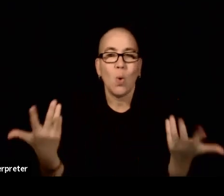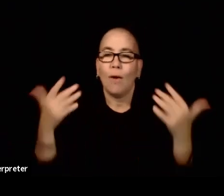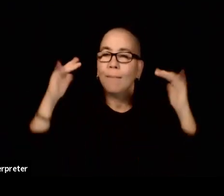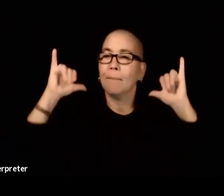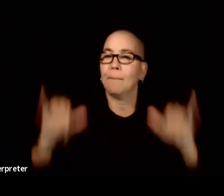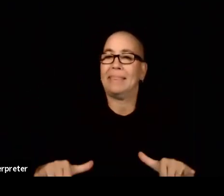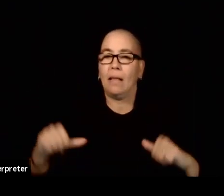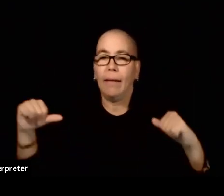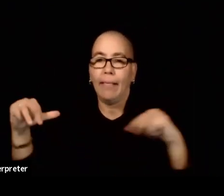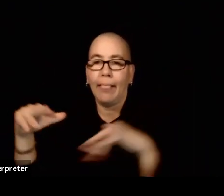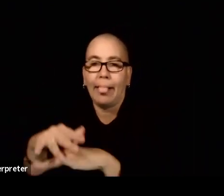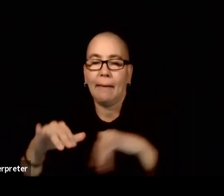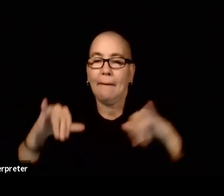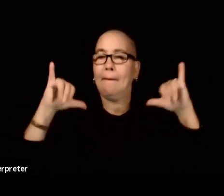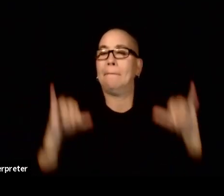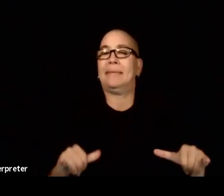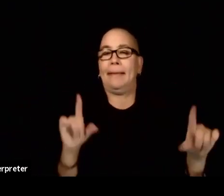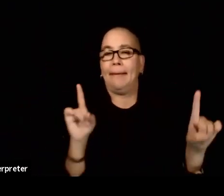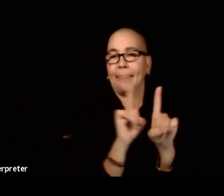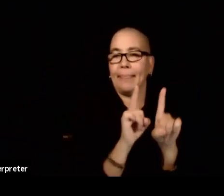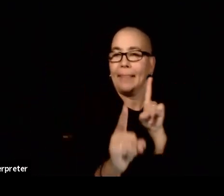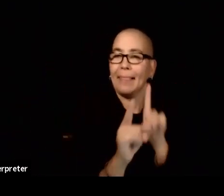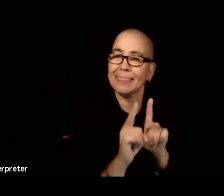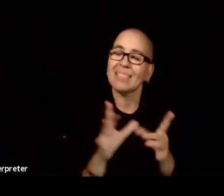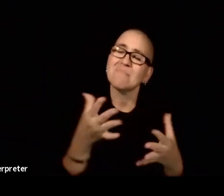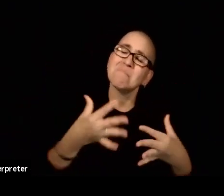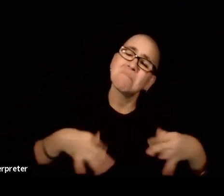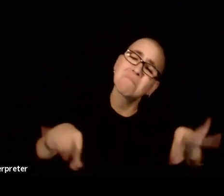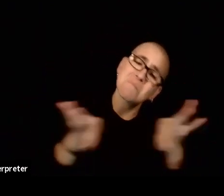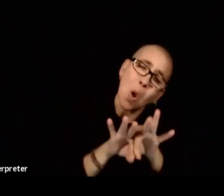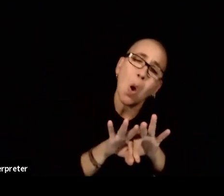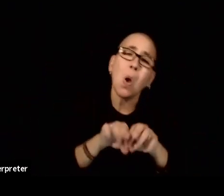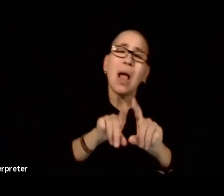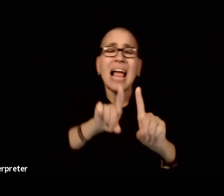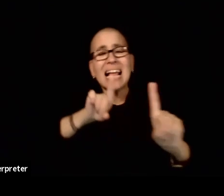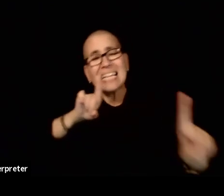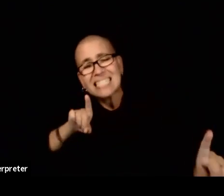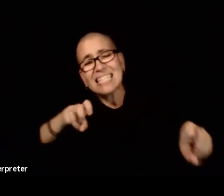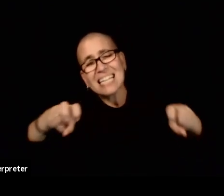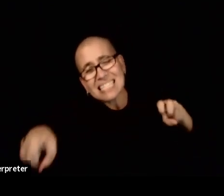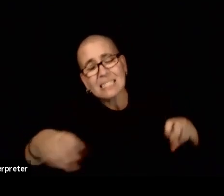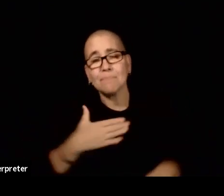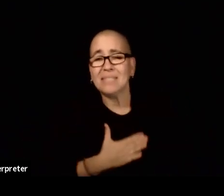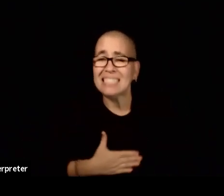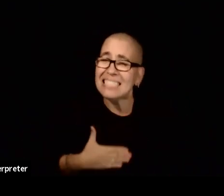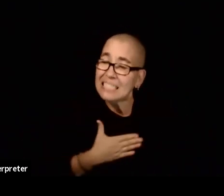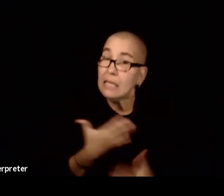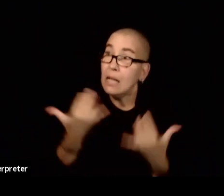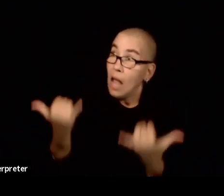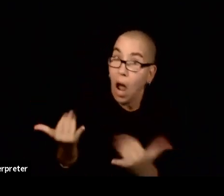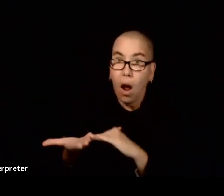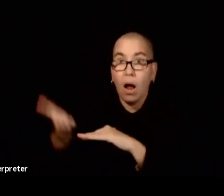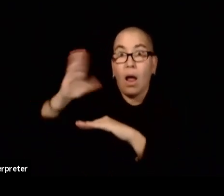social distancing, and the new mask mandate is still very important. So that's a long answer already, but Chris, I don't know if you have anything to